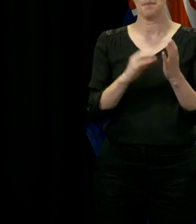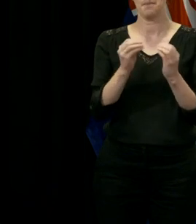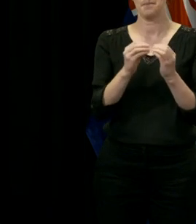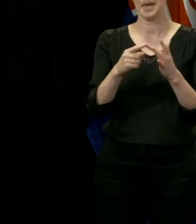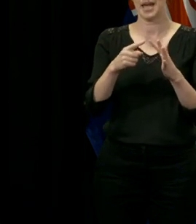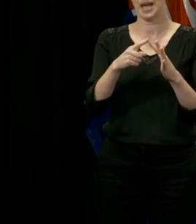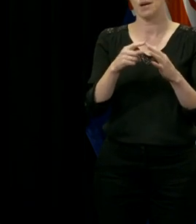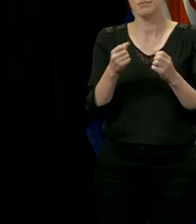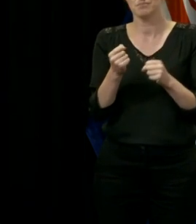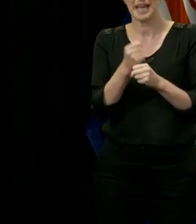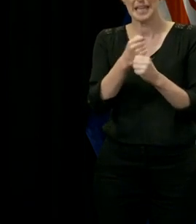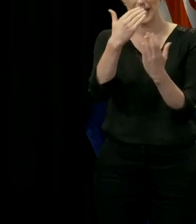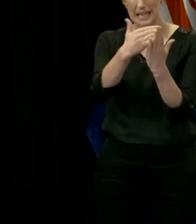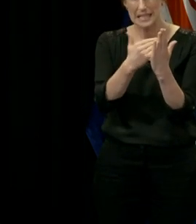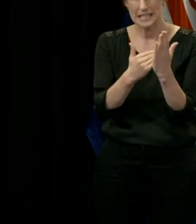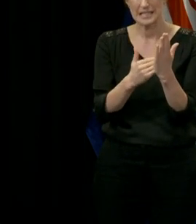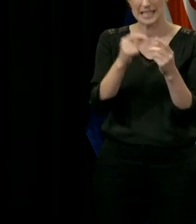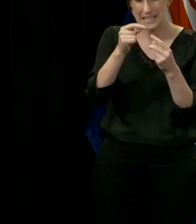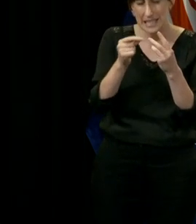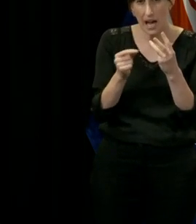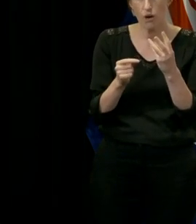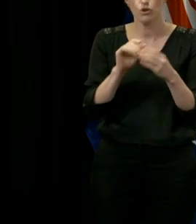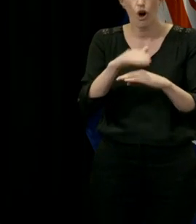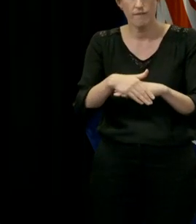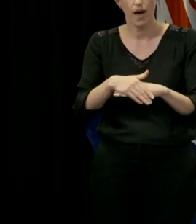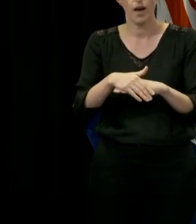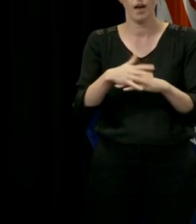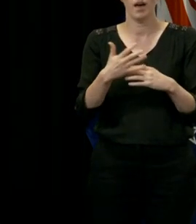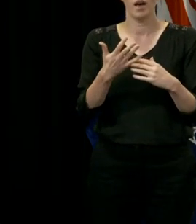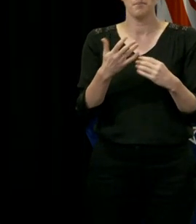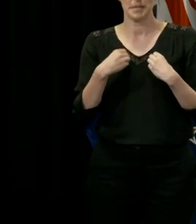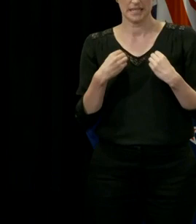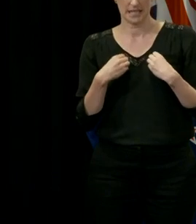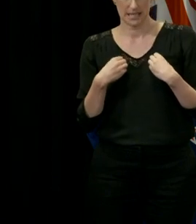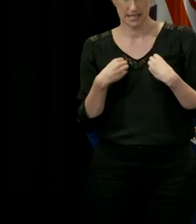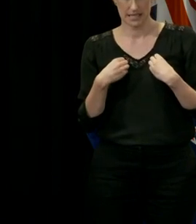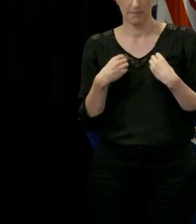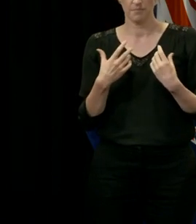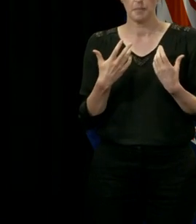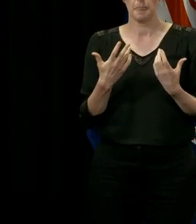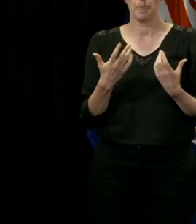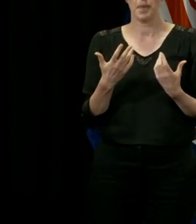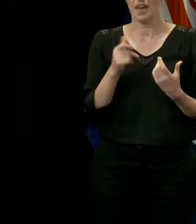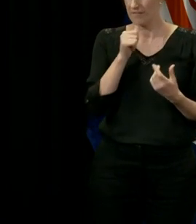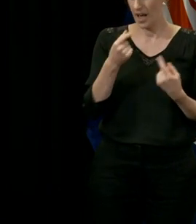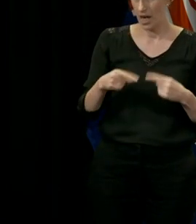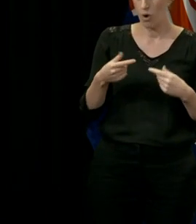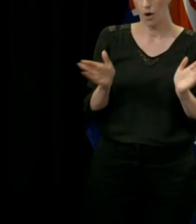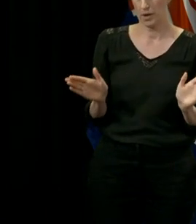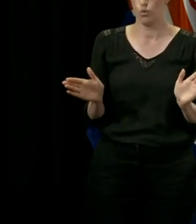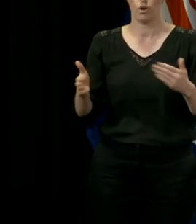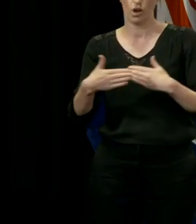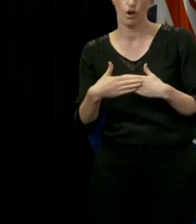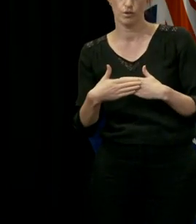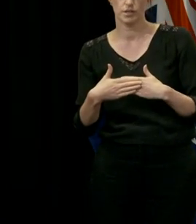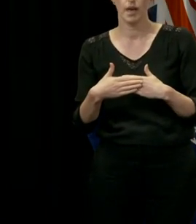details to give exact guidance to individual businesses, including those who consider themselves contactless and who work through order systems, how